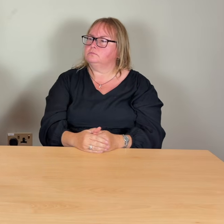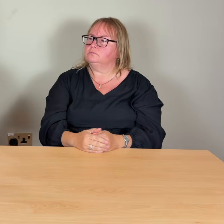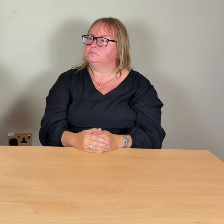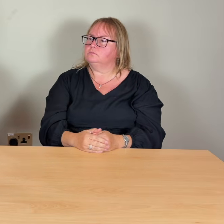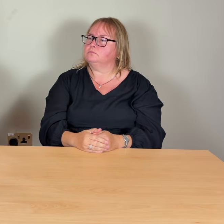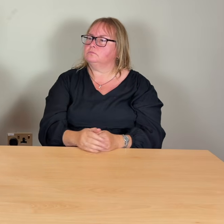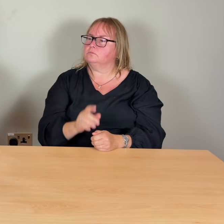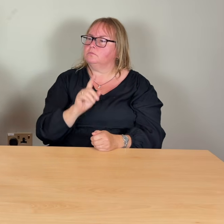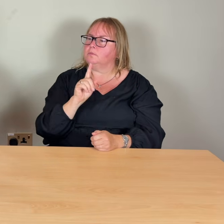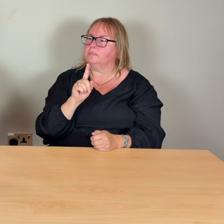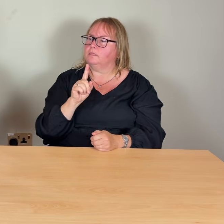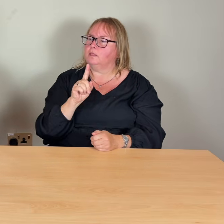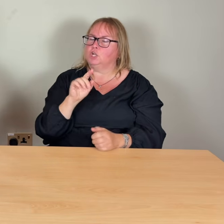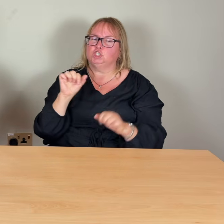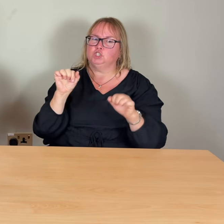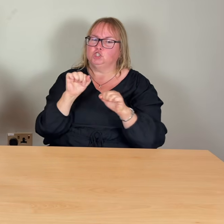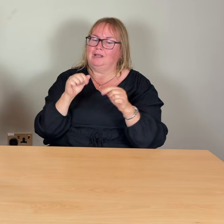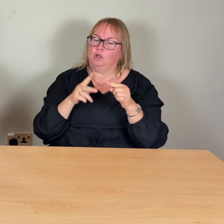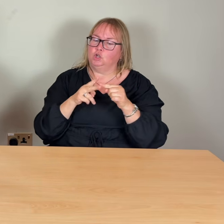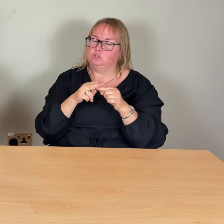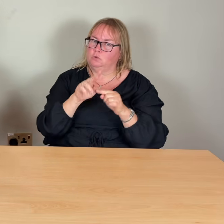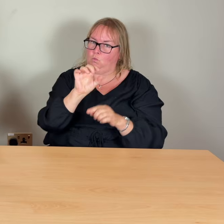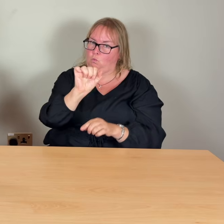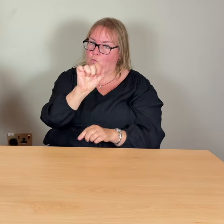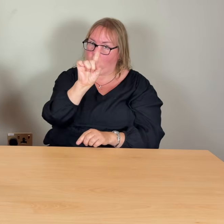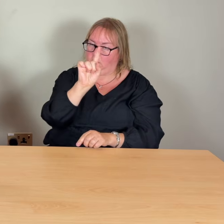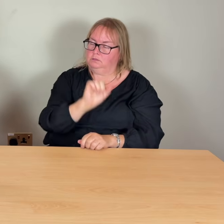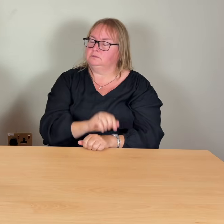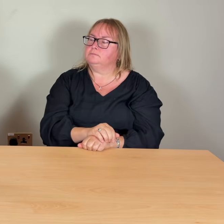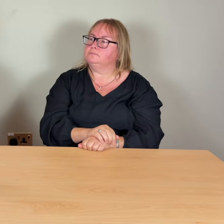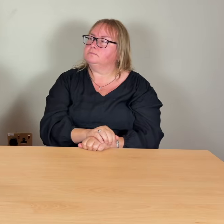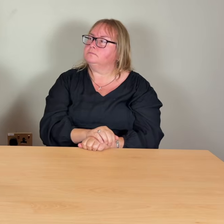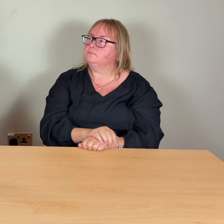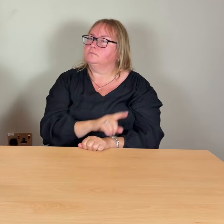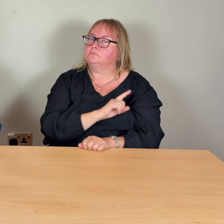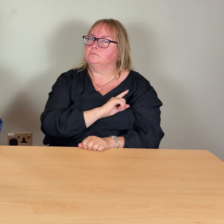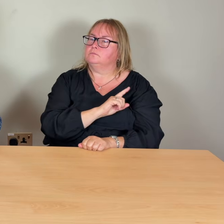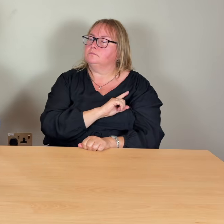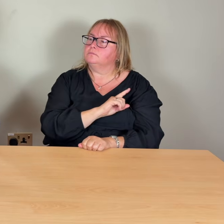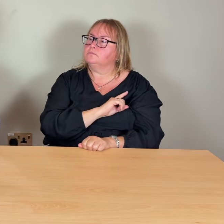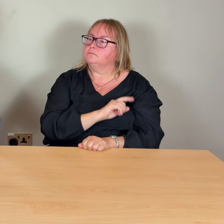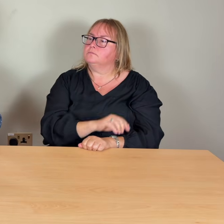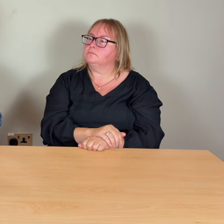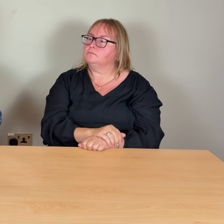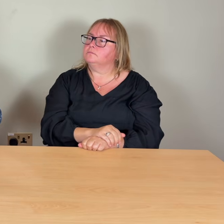You'll notice I haven't cut the tape off yet. There's a good reason for that.